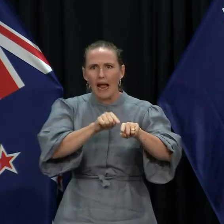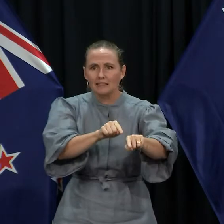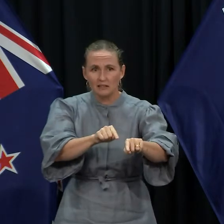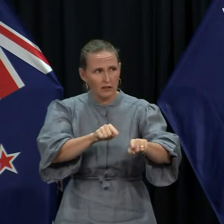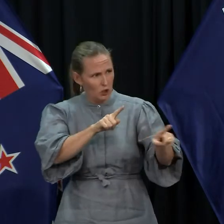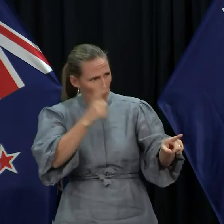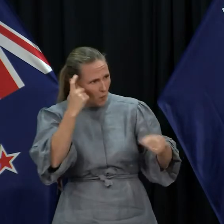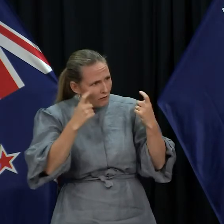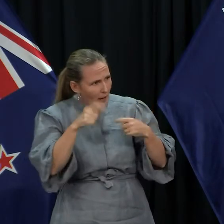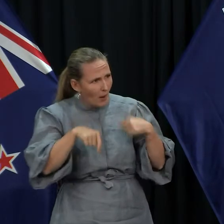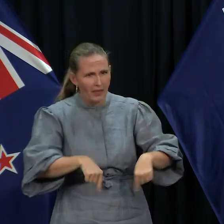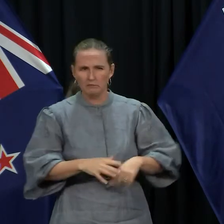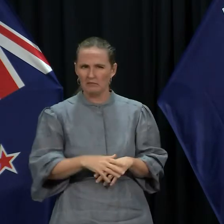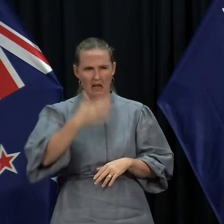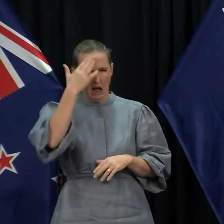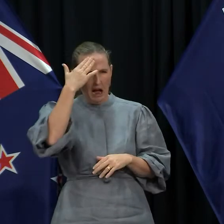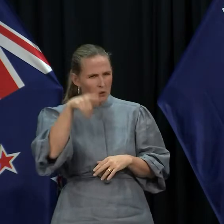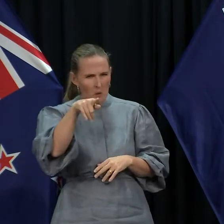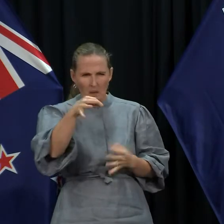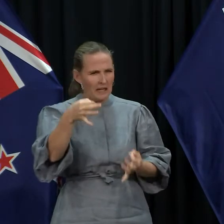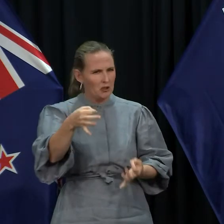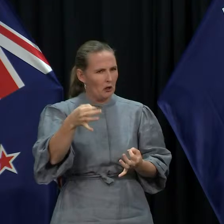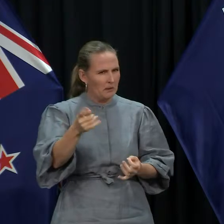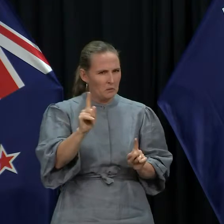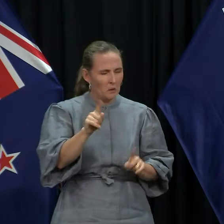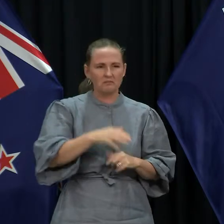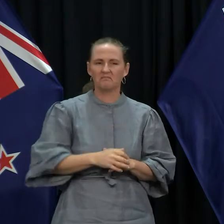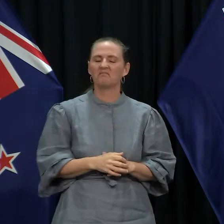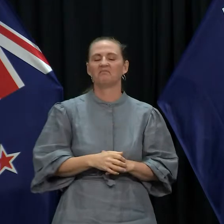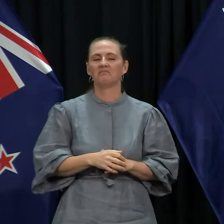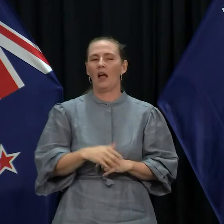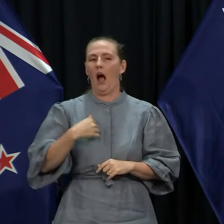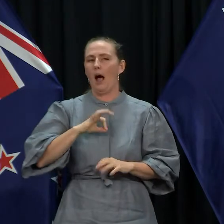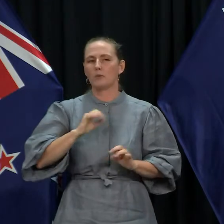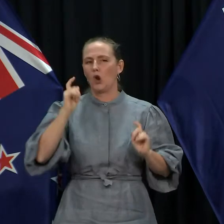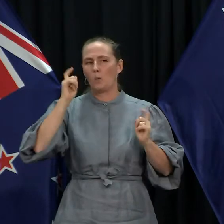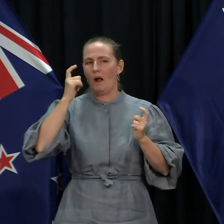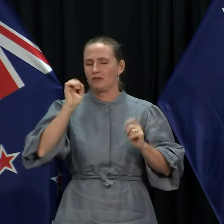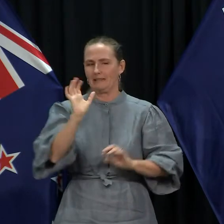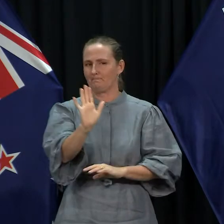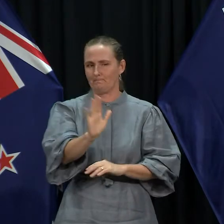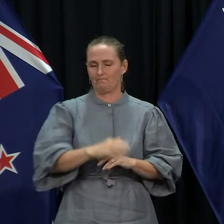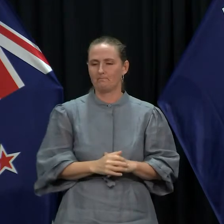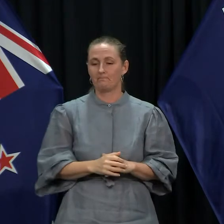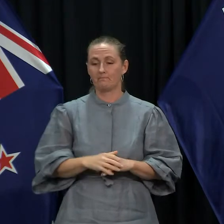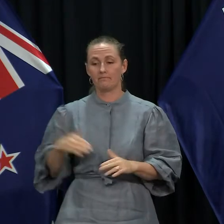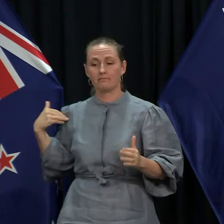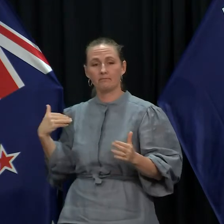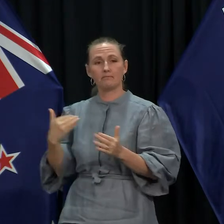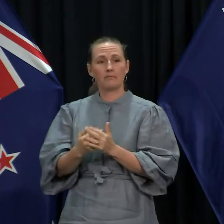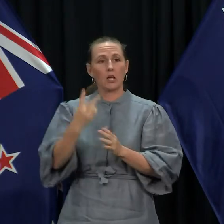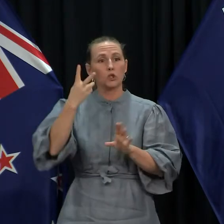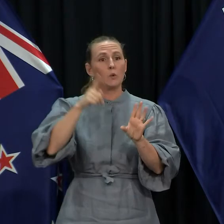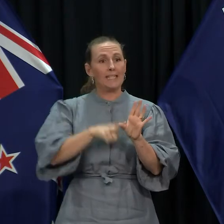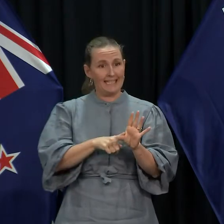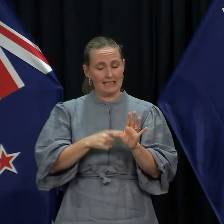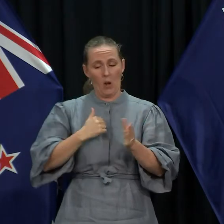Well, I don't know exactly what the document is, but it doesn't concern me because one of the things we've built over the last 2 years is actually a